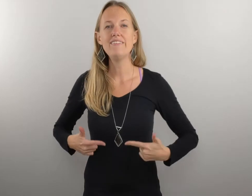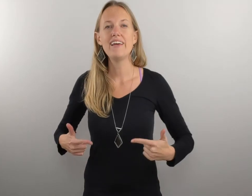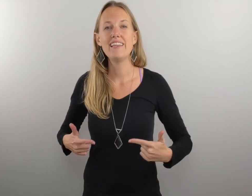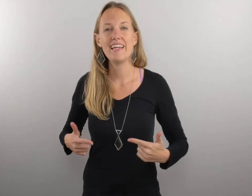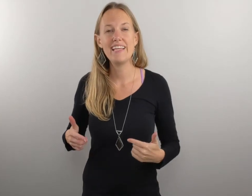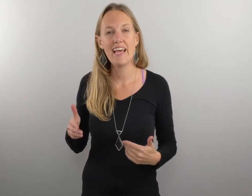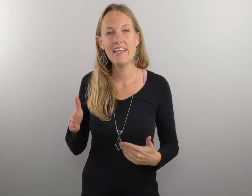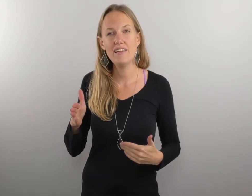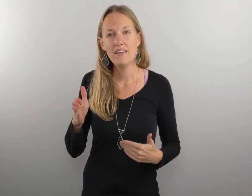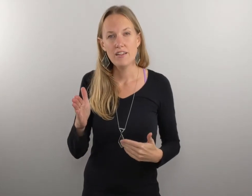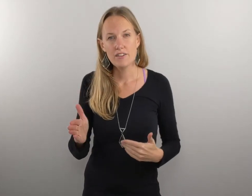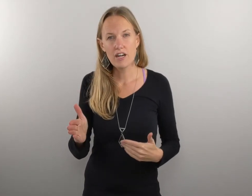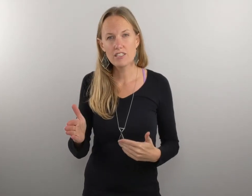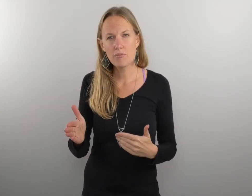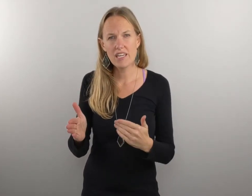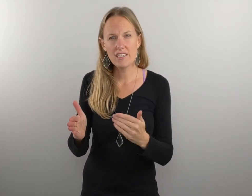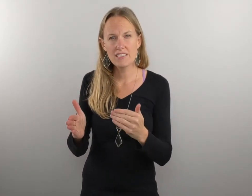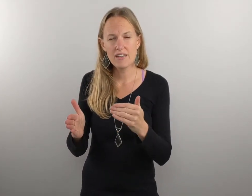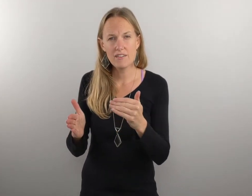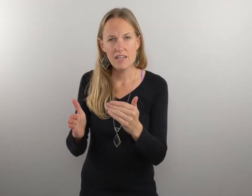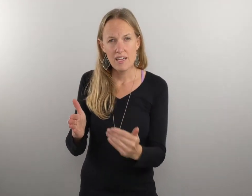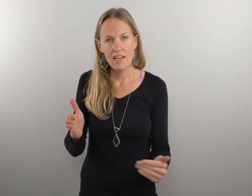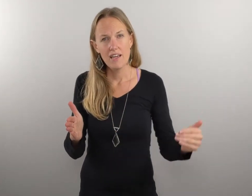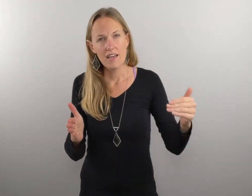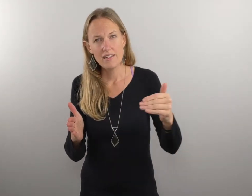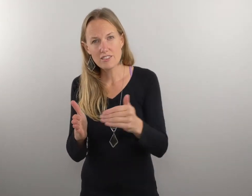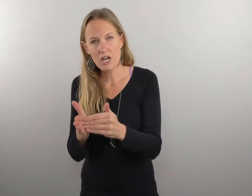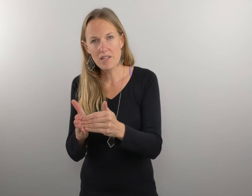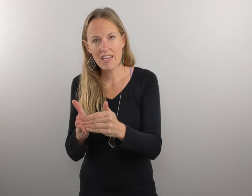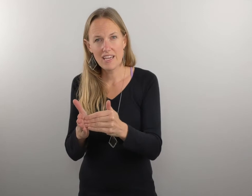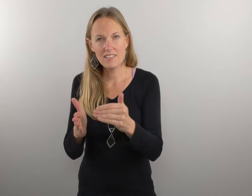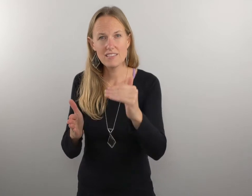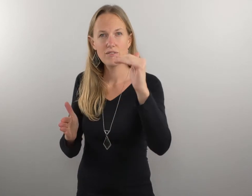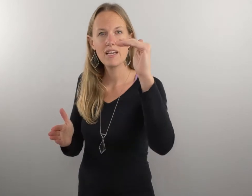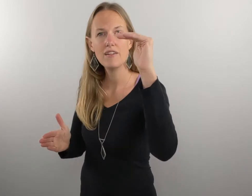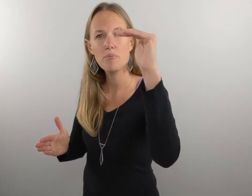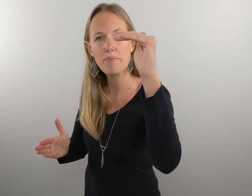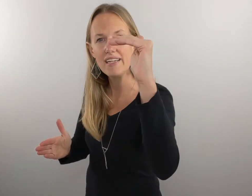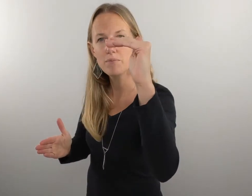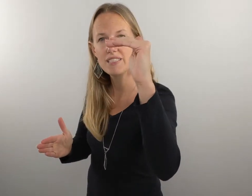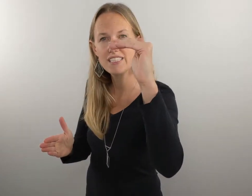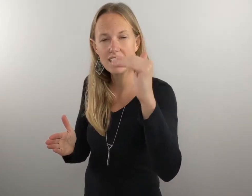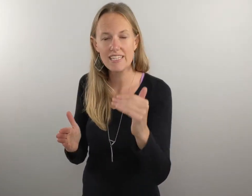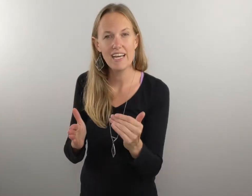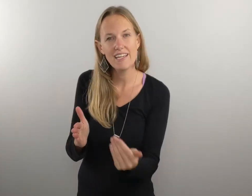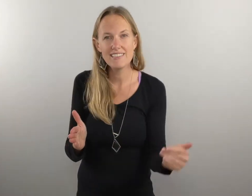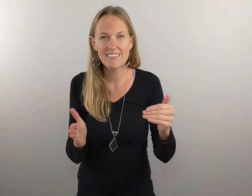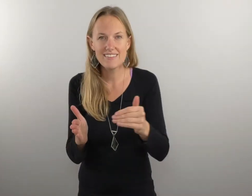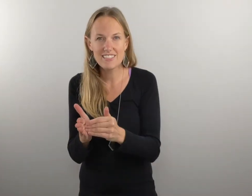and then again, your non-dominant hand is out, and your dominant hand, with kind of a bent position like that, goes into